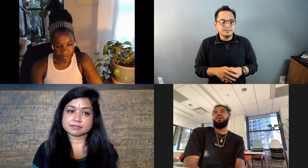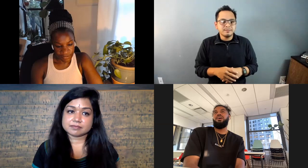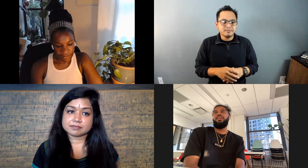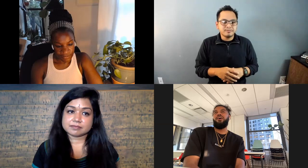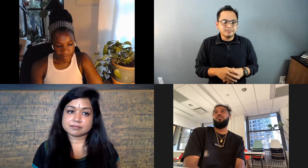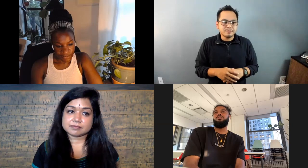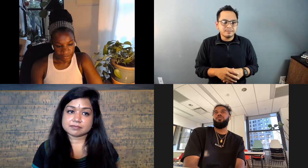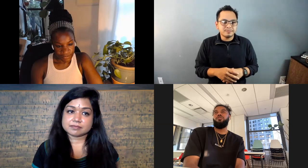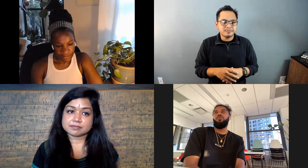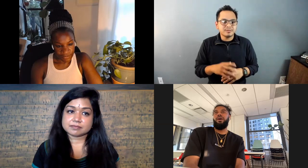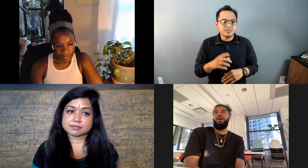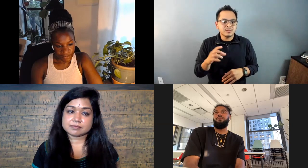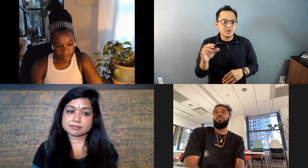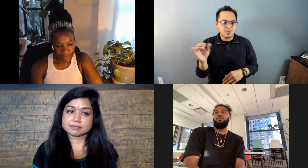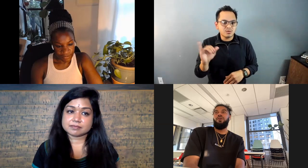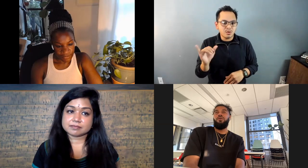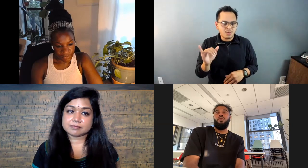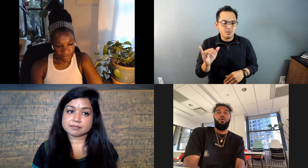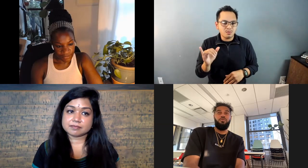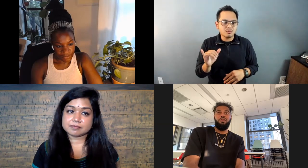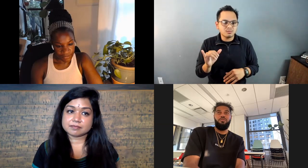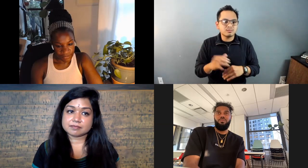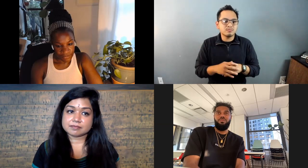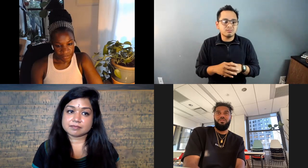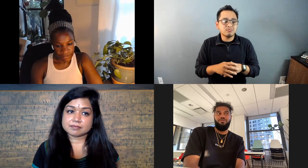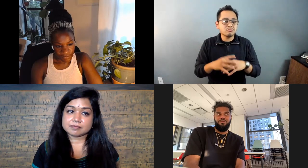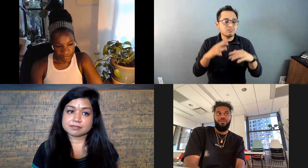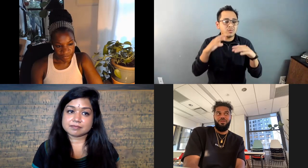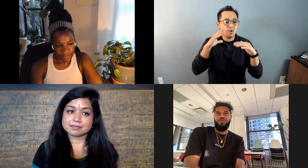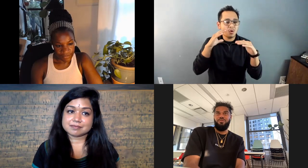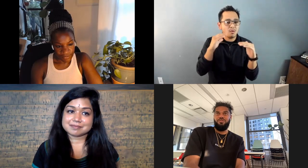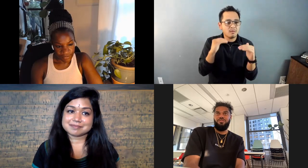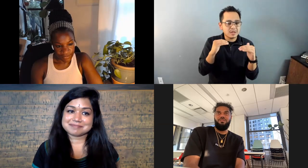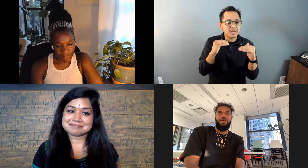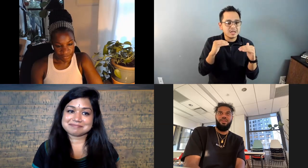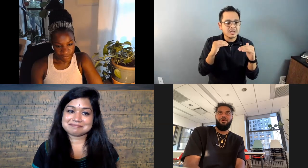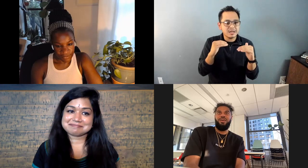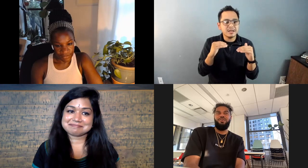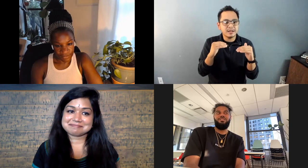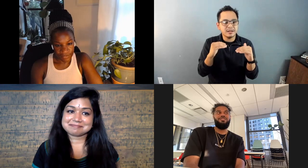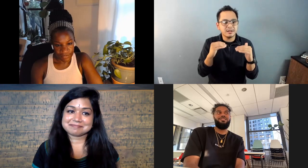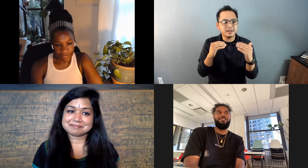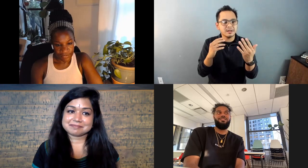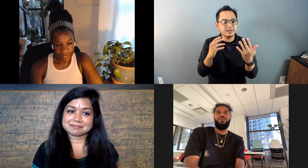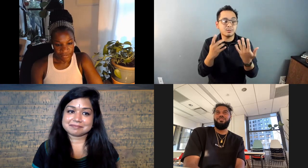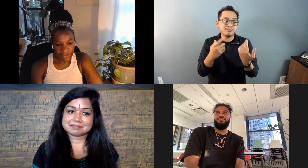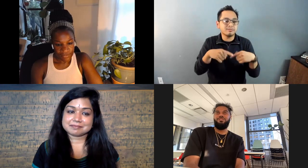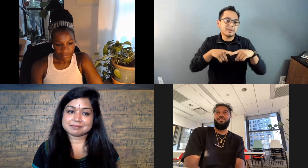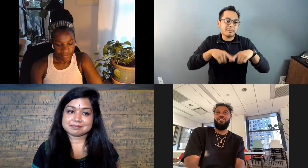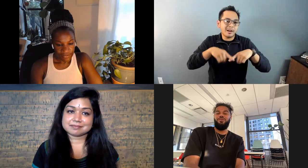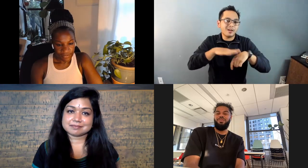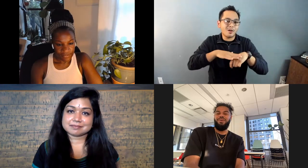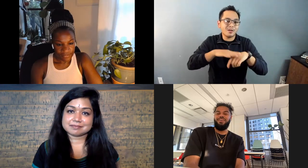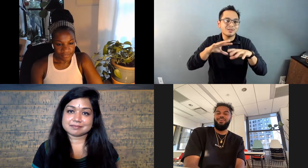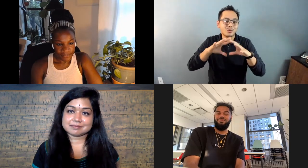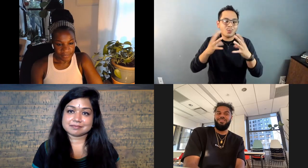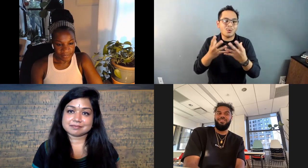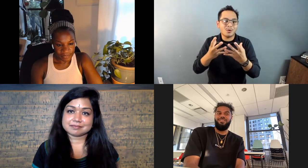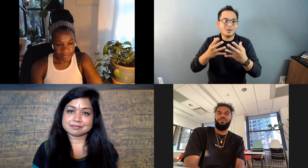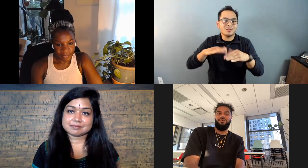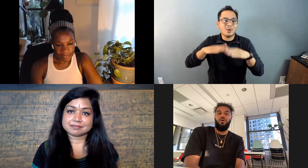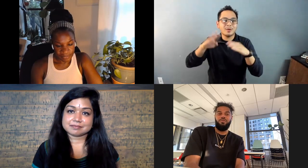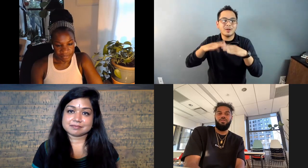and so anytime I make content or create, I avidly think about that. I go like, yeah, hmm I'm a guest, so